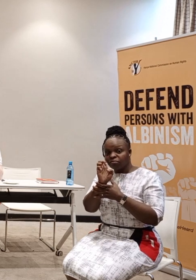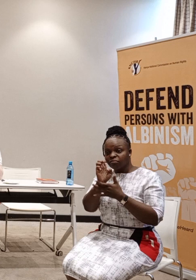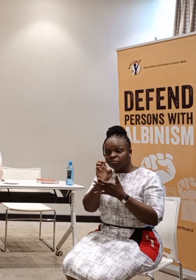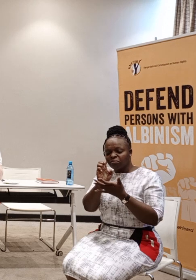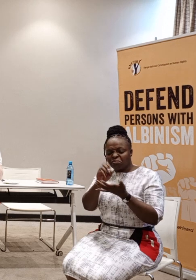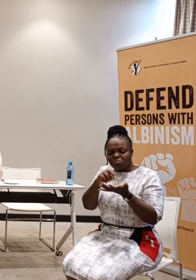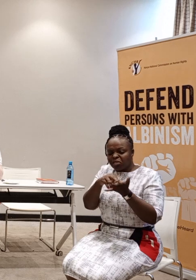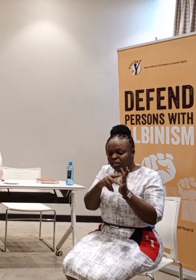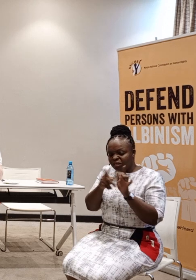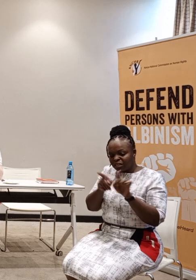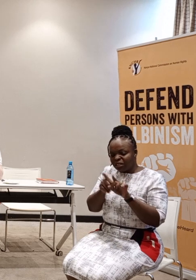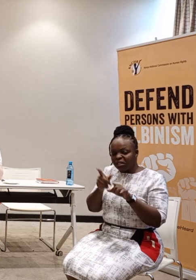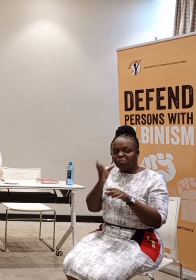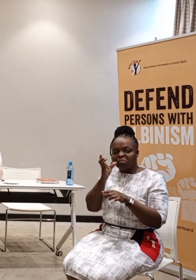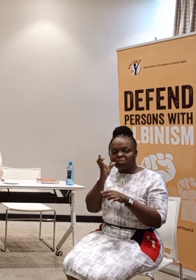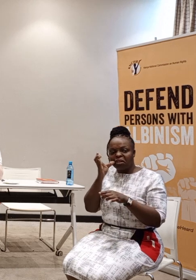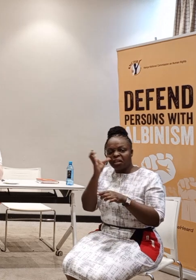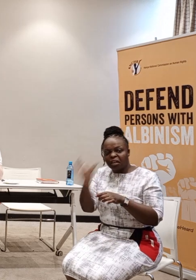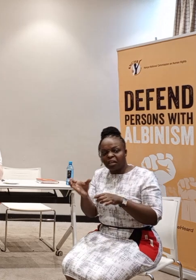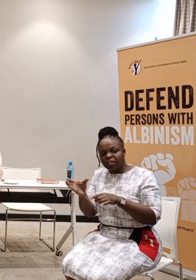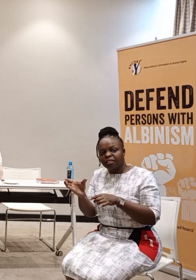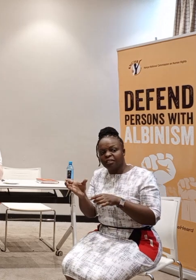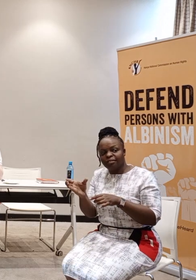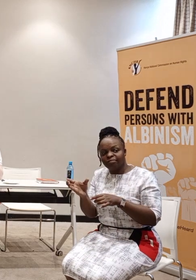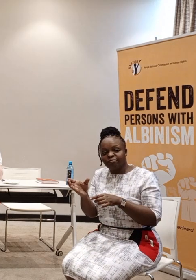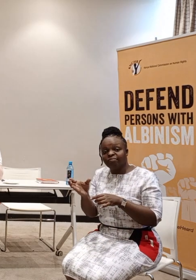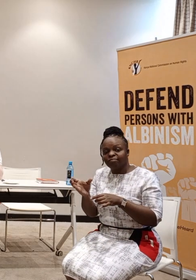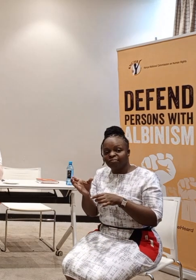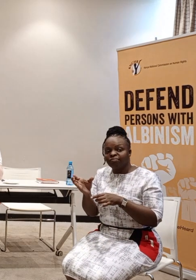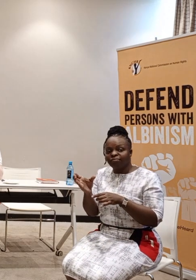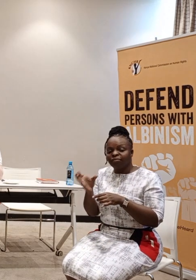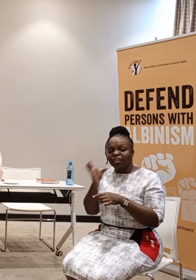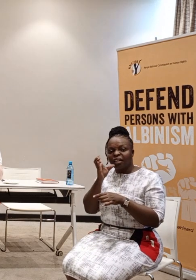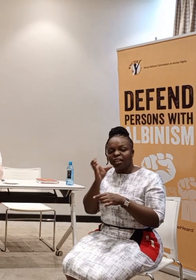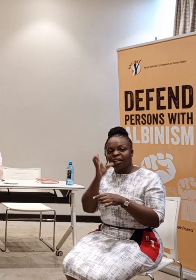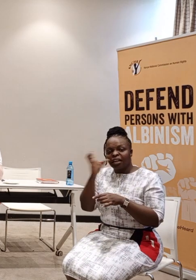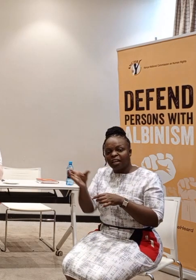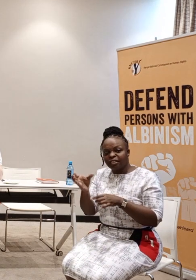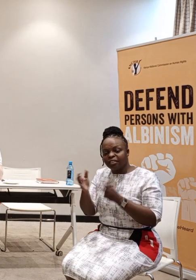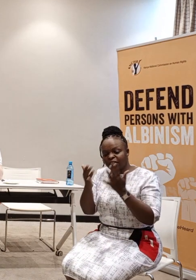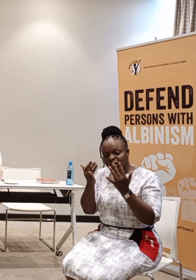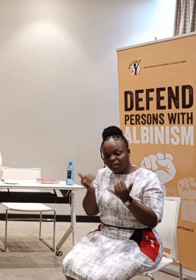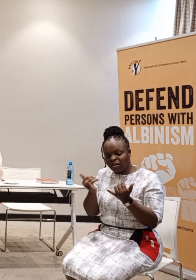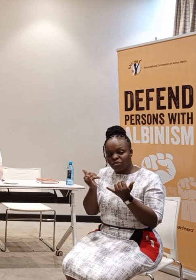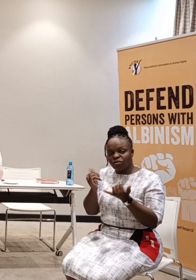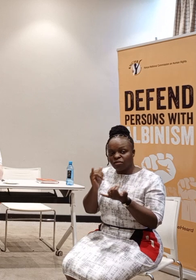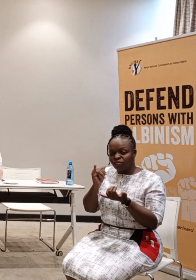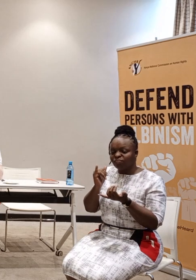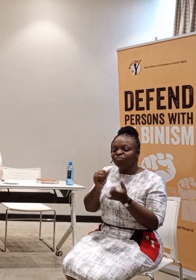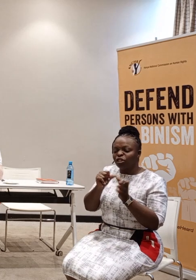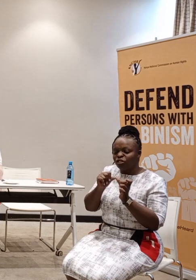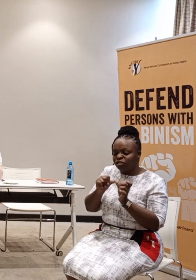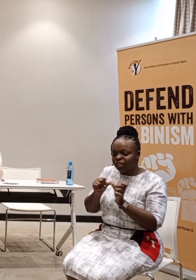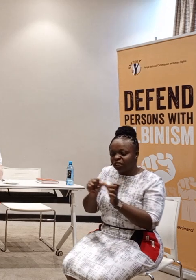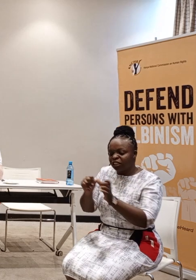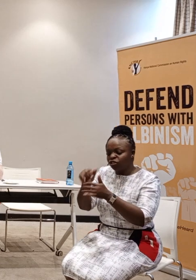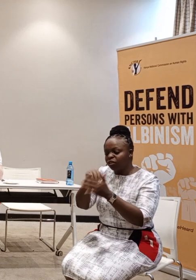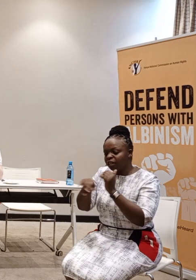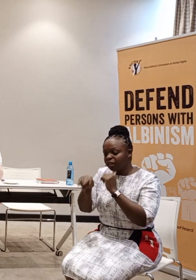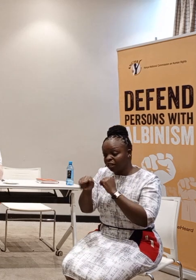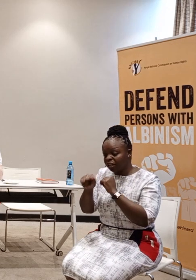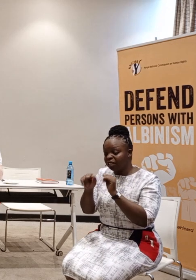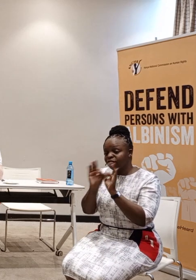Yes. And the curse is now manifesting In that family. in that family. So when I talk